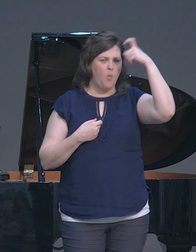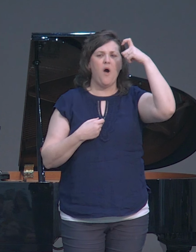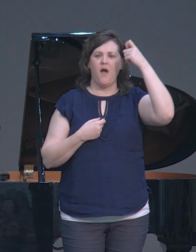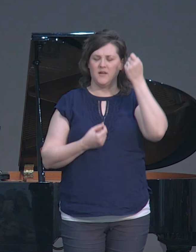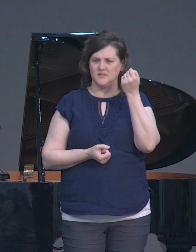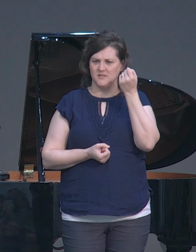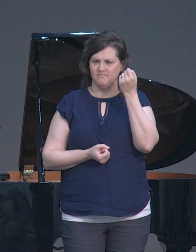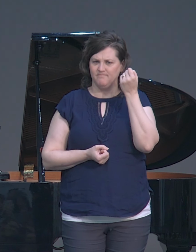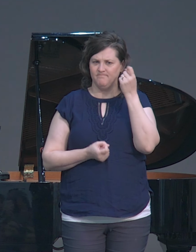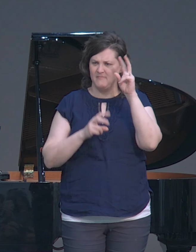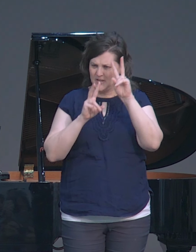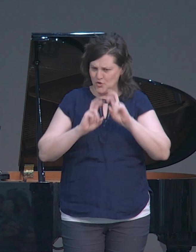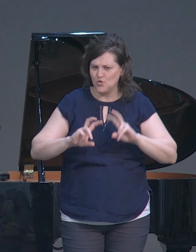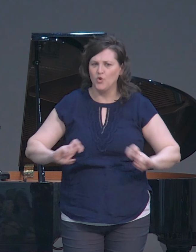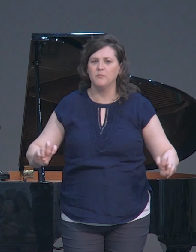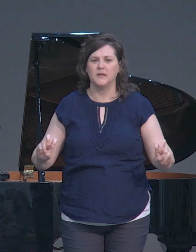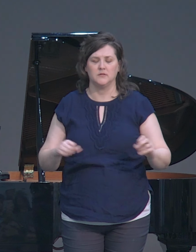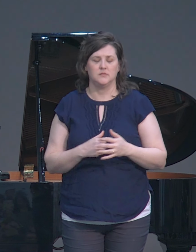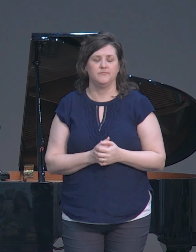discernment.